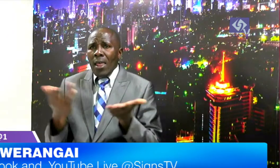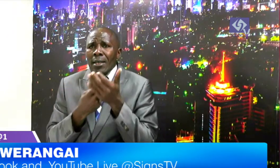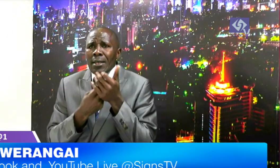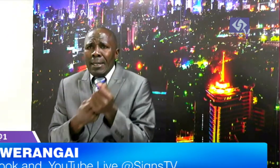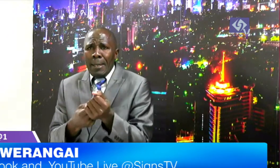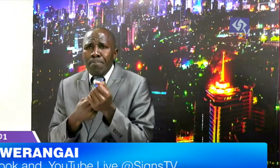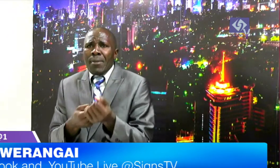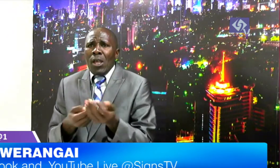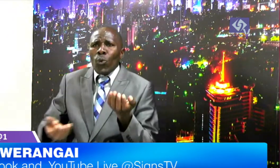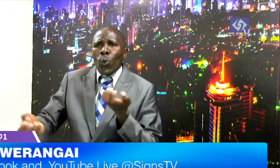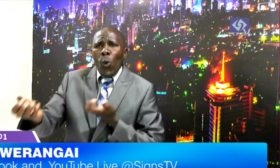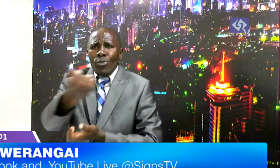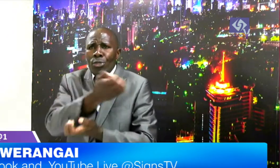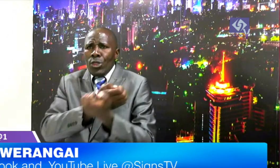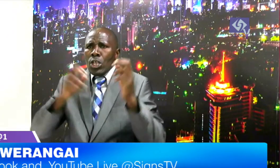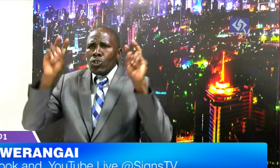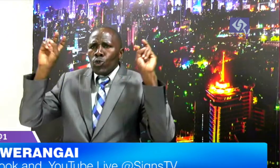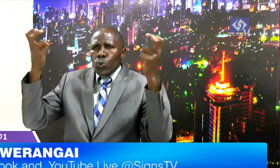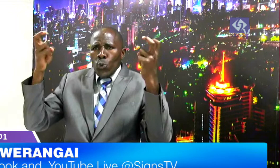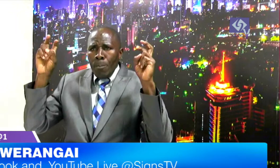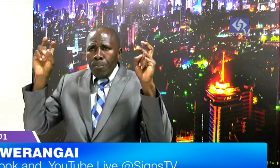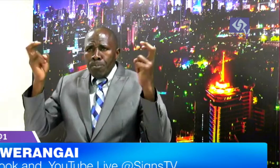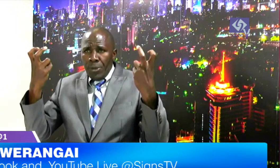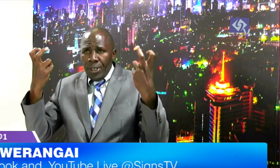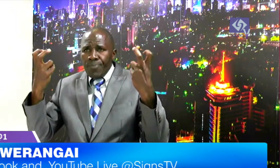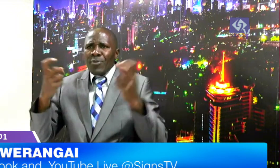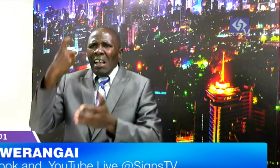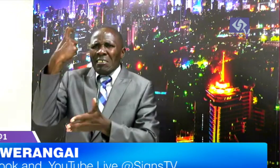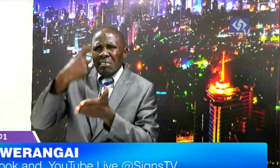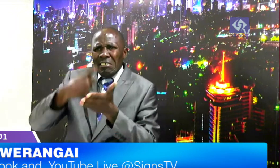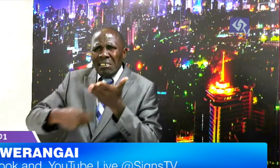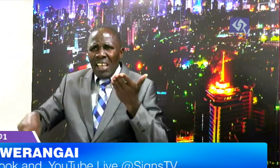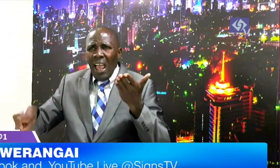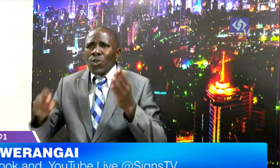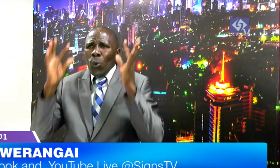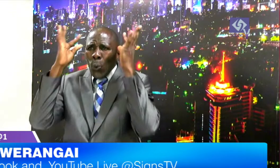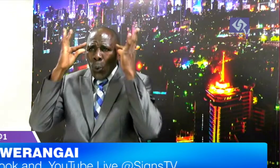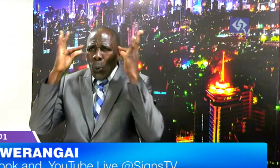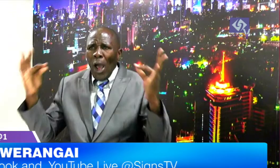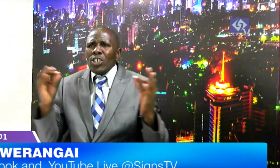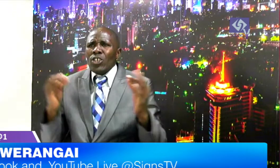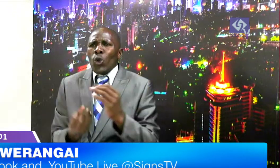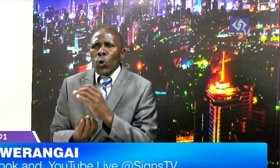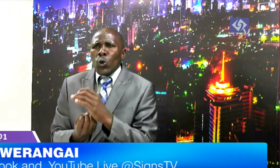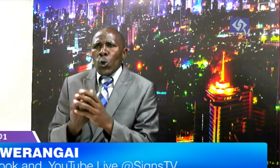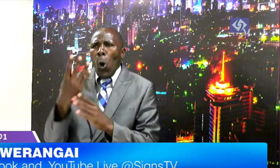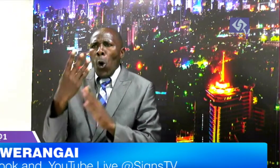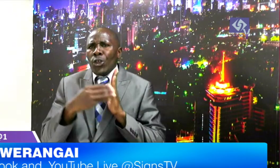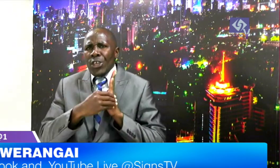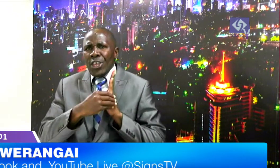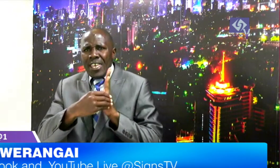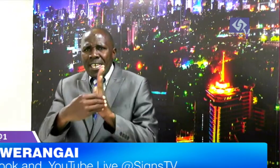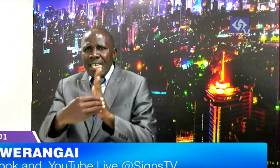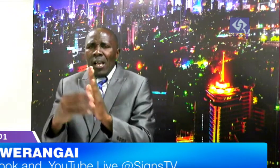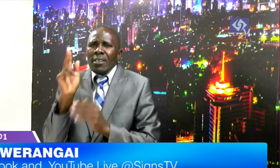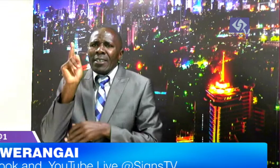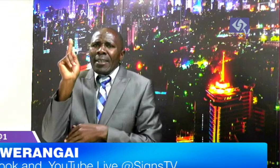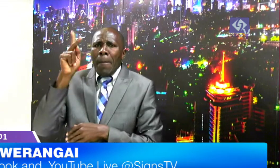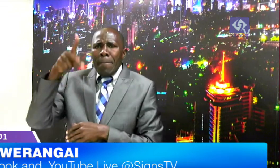This statement comes in the wake of a recent incident at Jomo Kenyatta International Airport, JKIA,